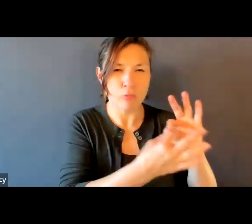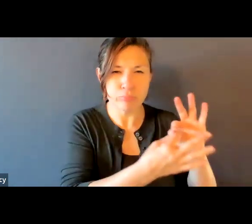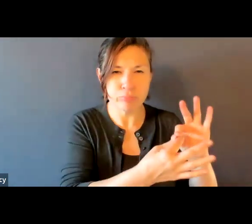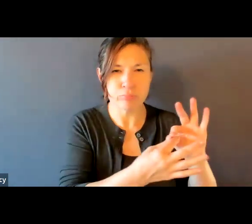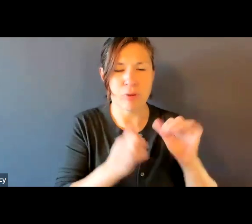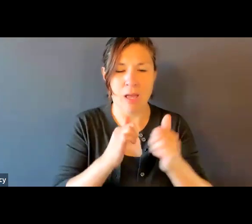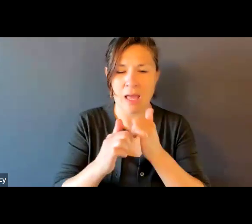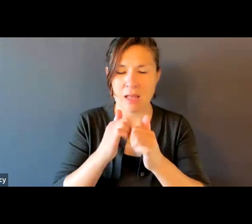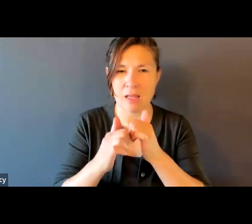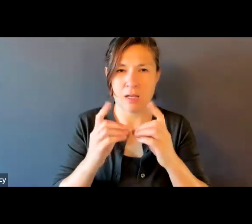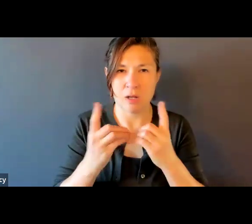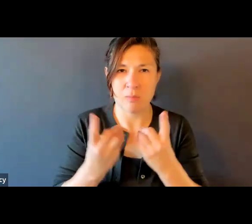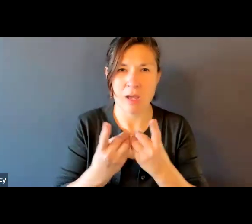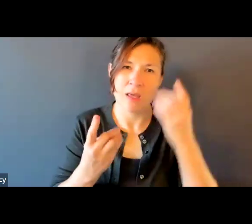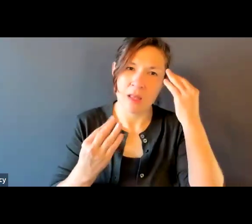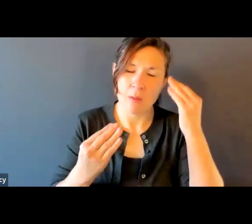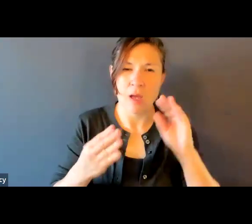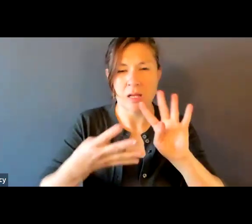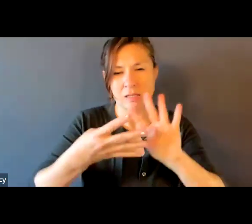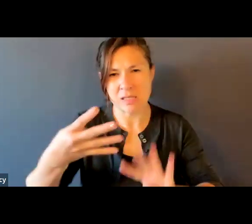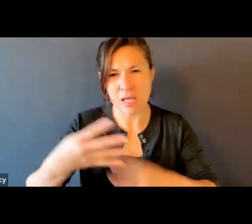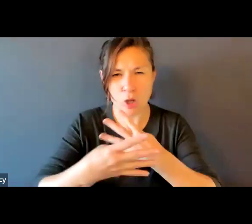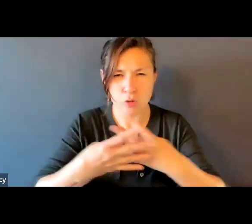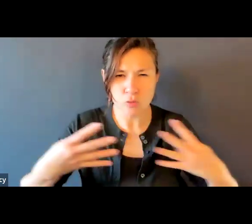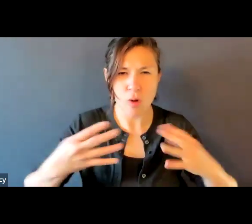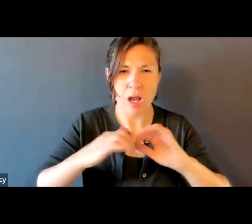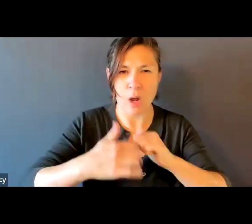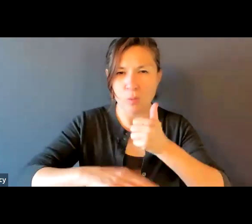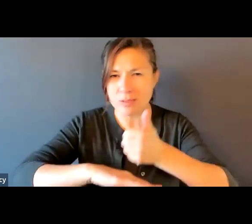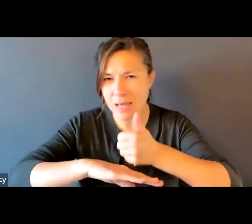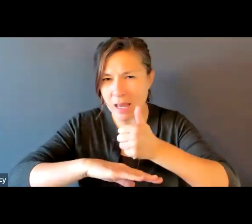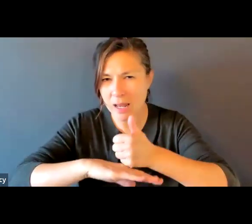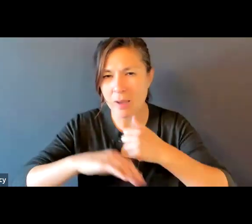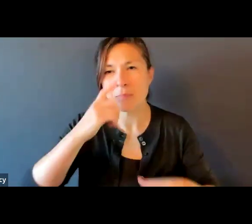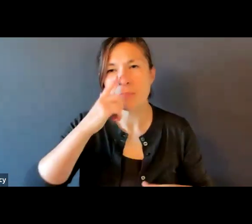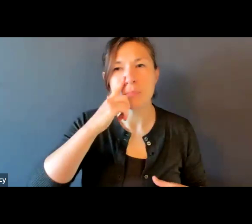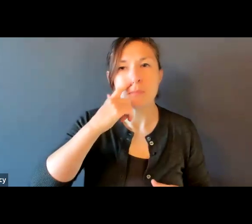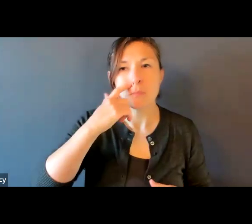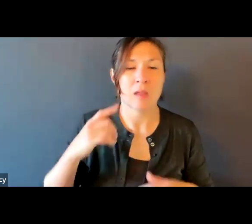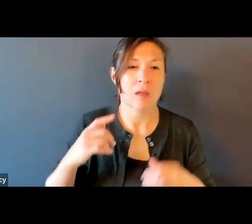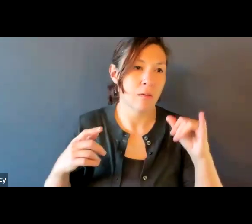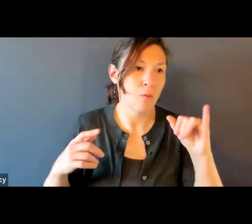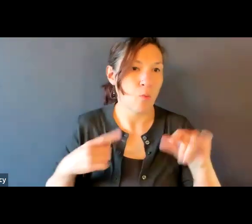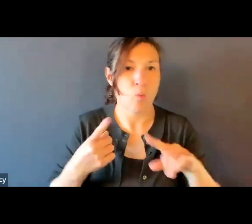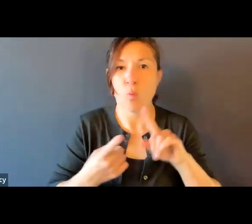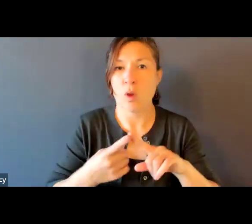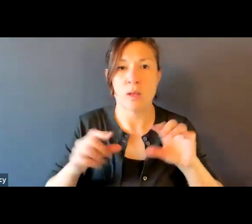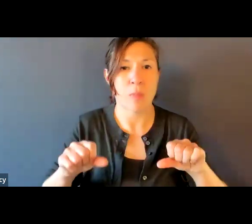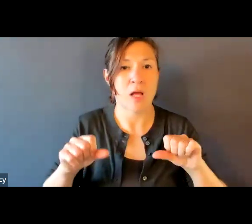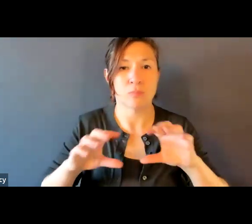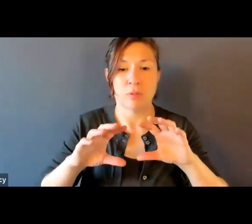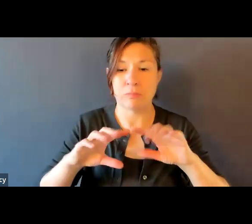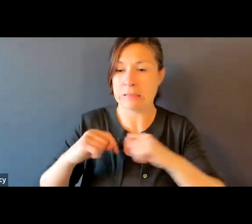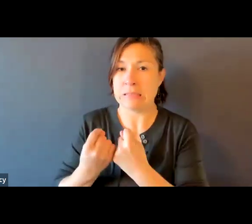about how and when we're scheduling these trips. When is it appropriate for a team to maybe take the